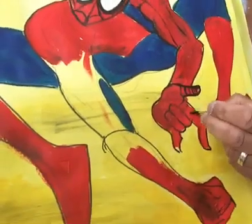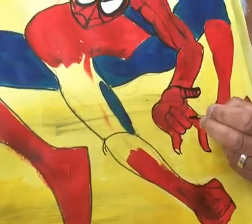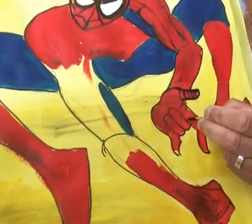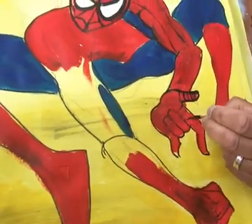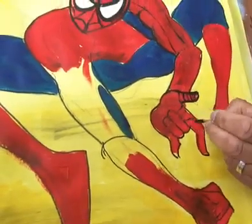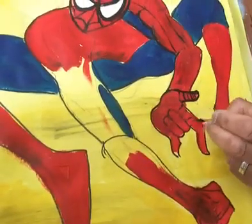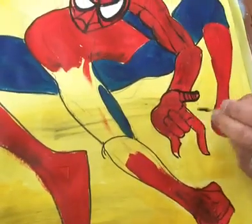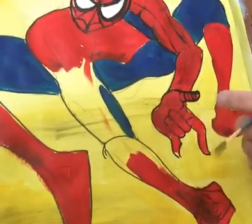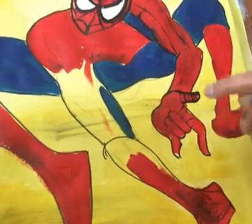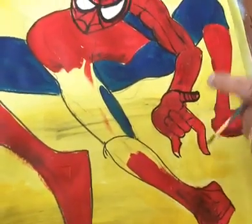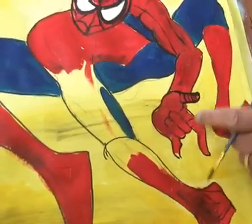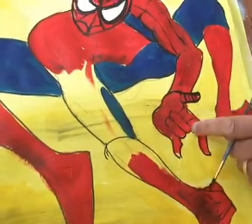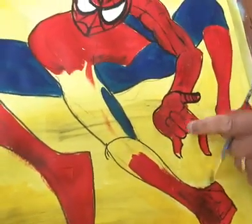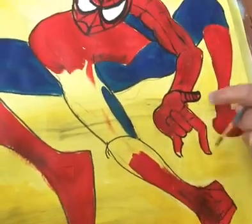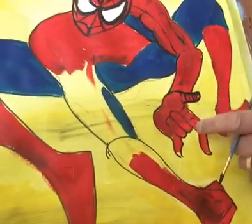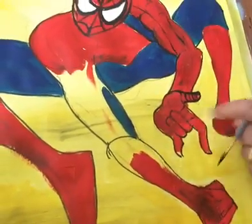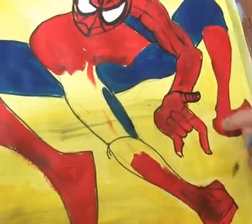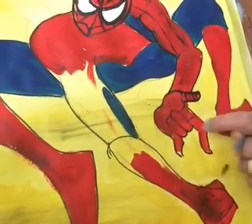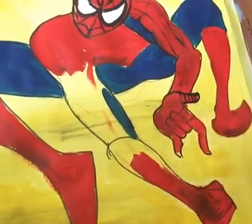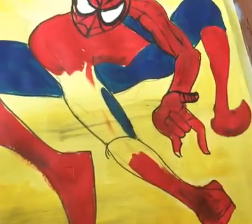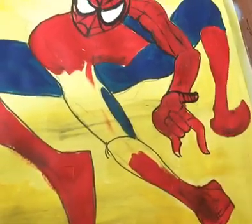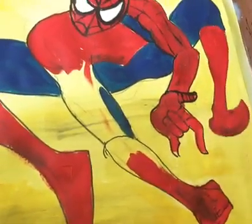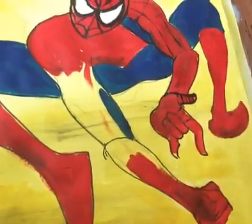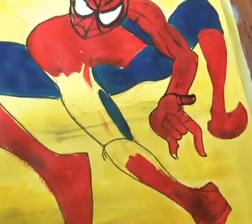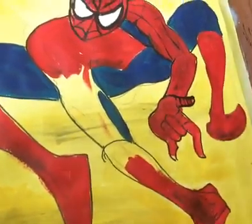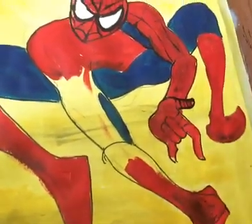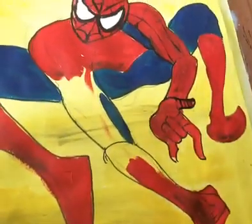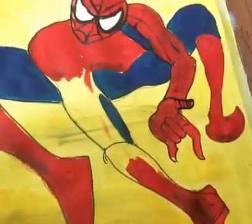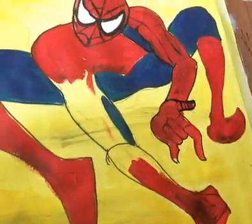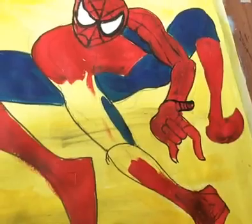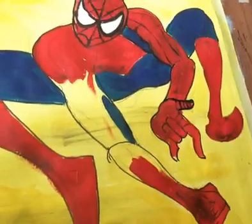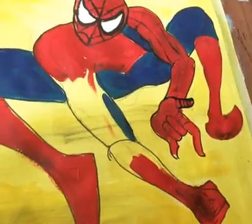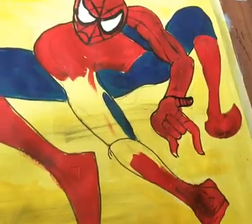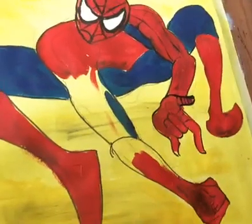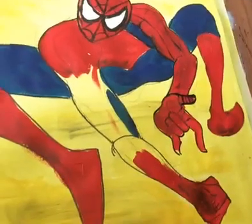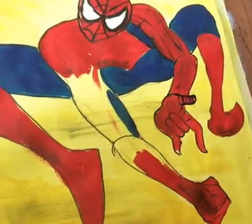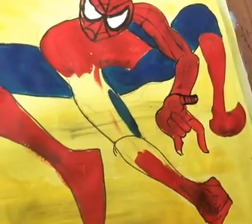They're sort of just lines all the way around.